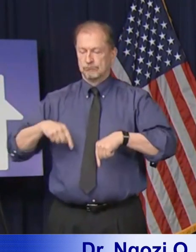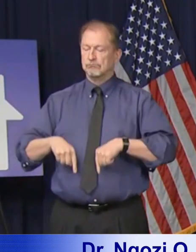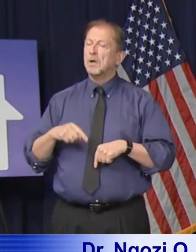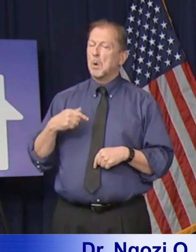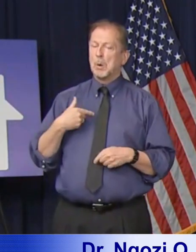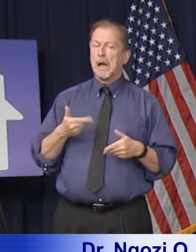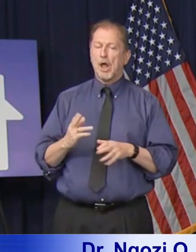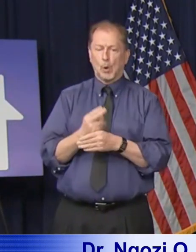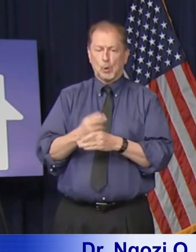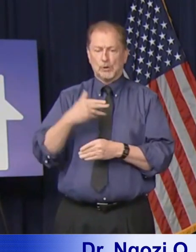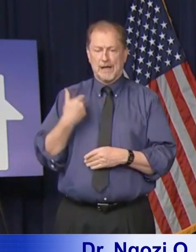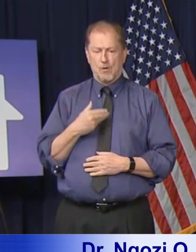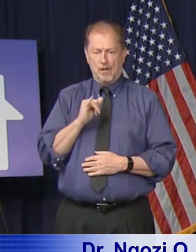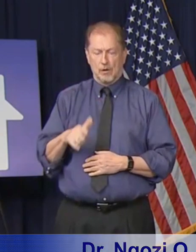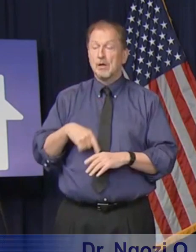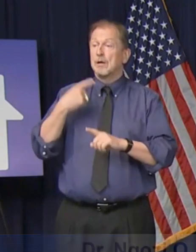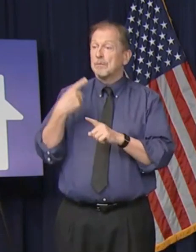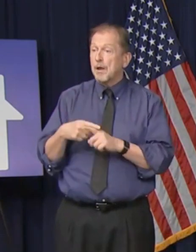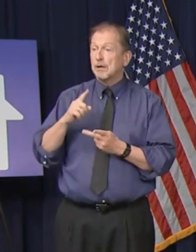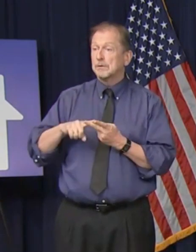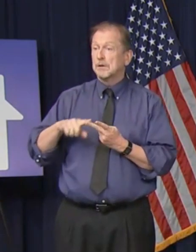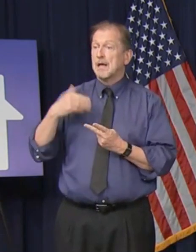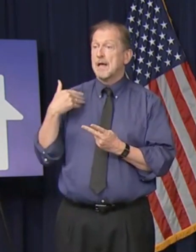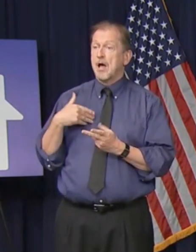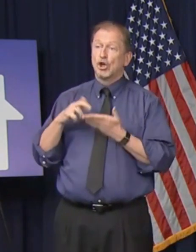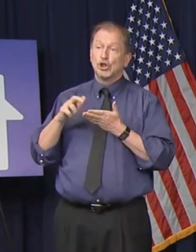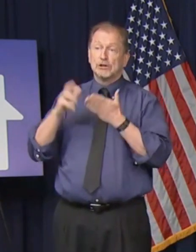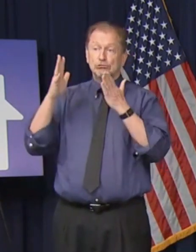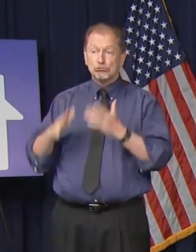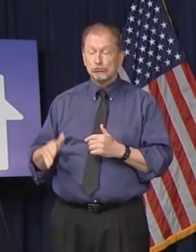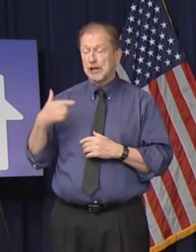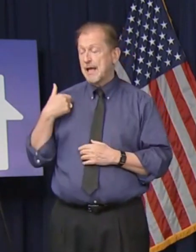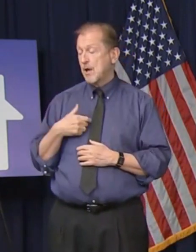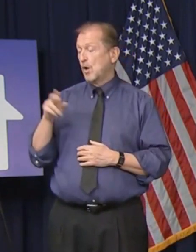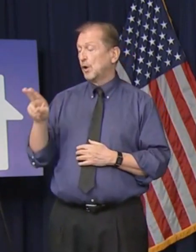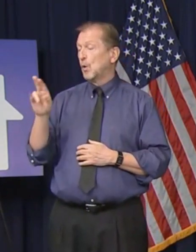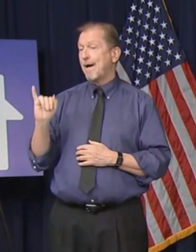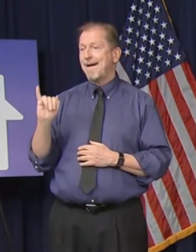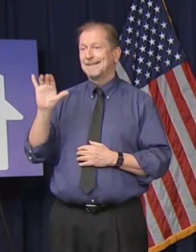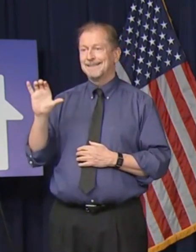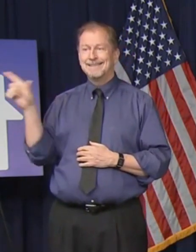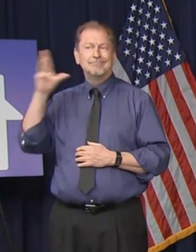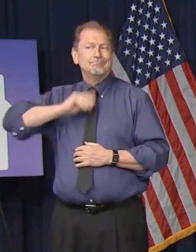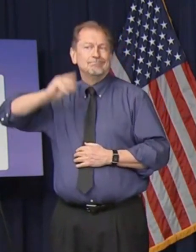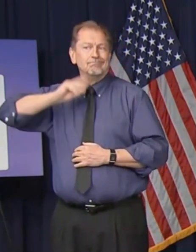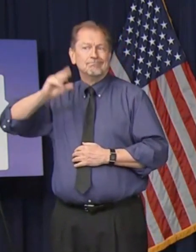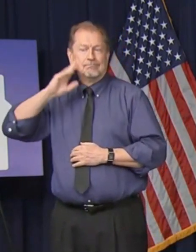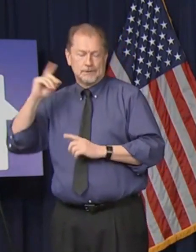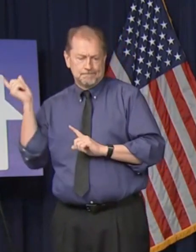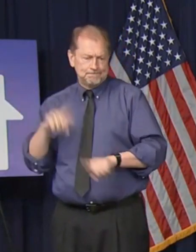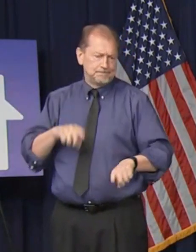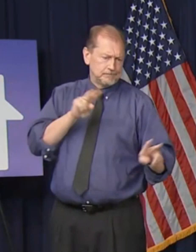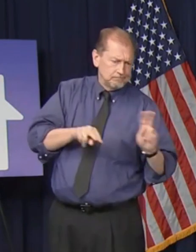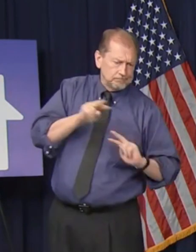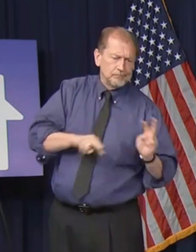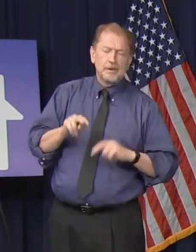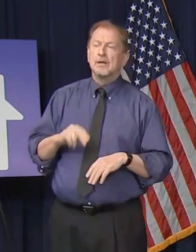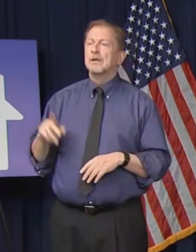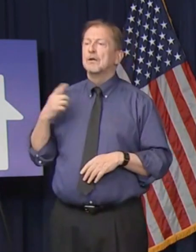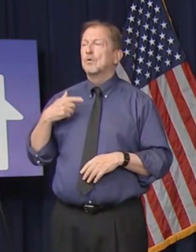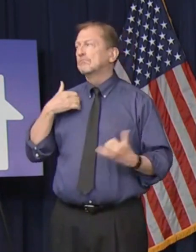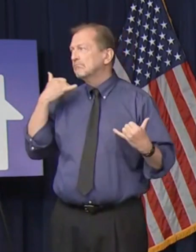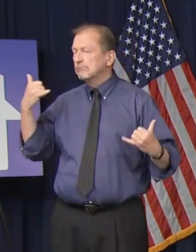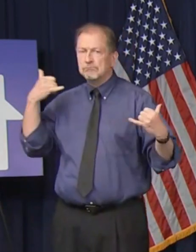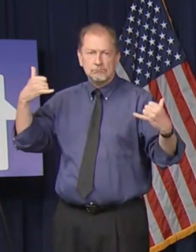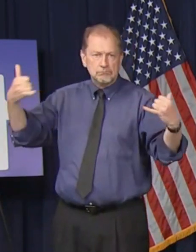technical assistance in the form of our infection control preventionists, our UIC infectious disease consultants. We are on the phone with